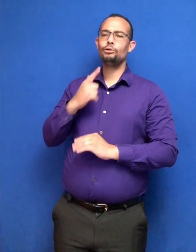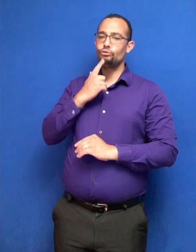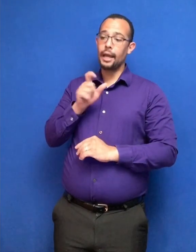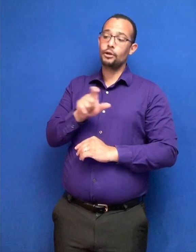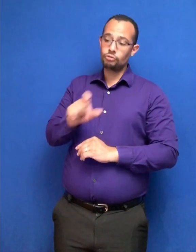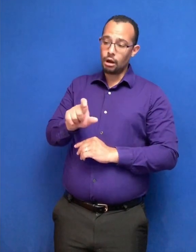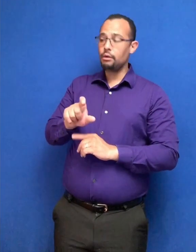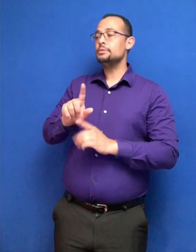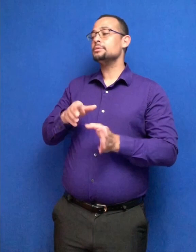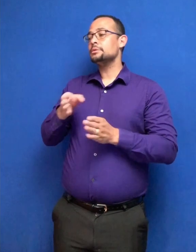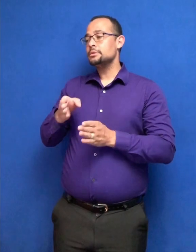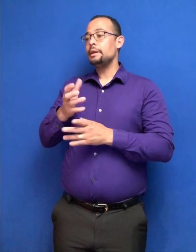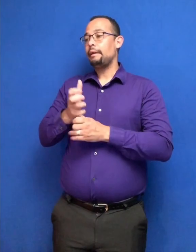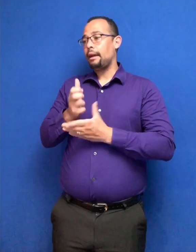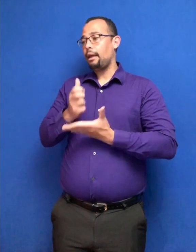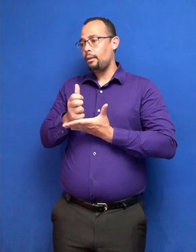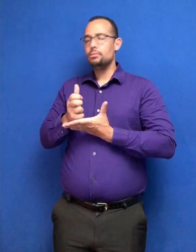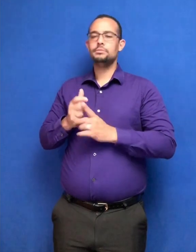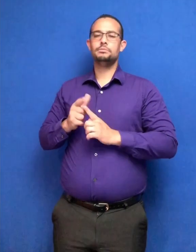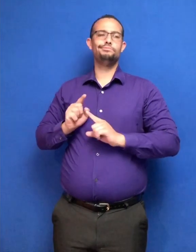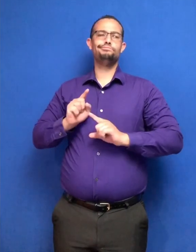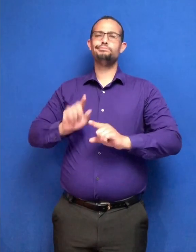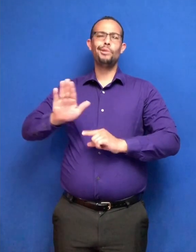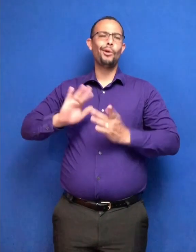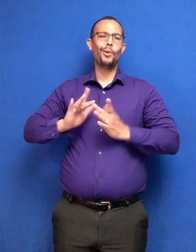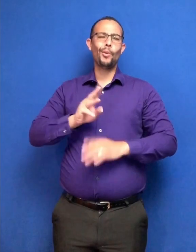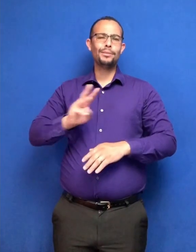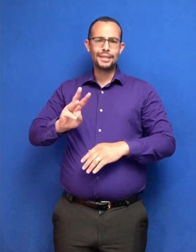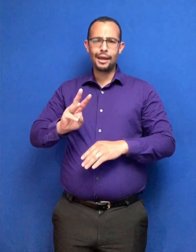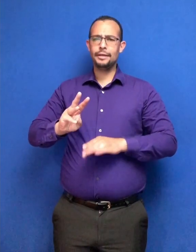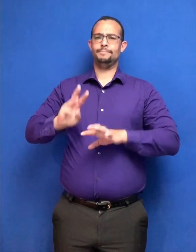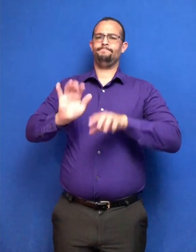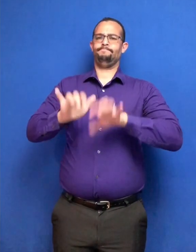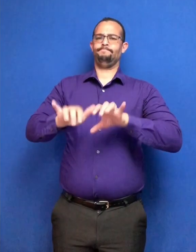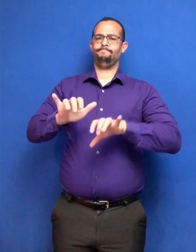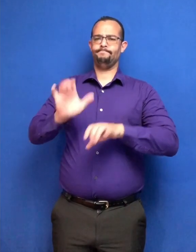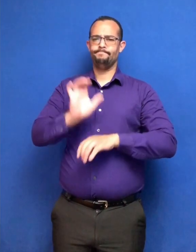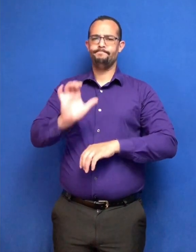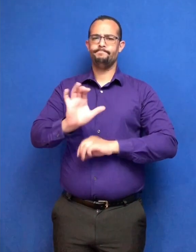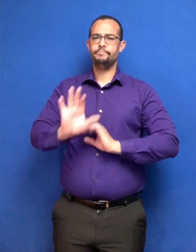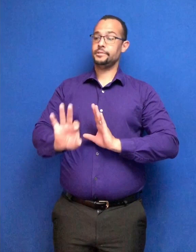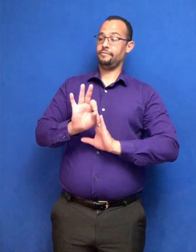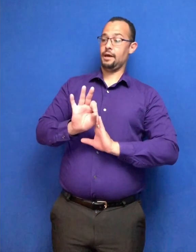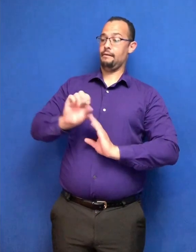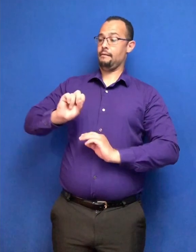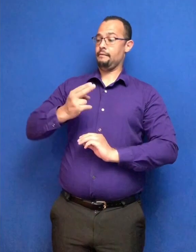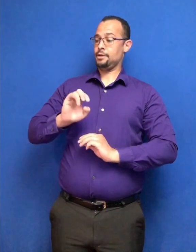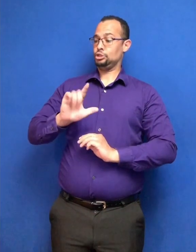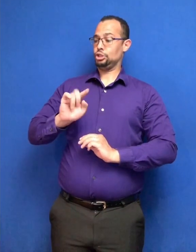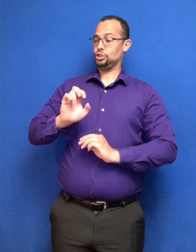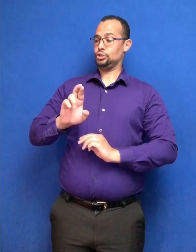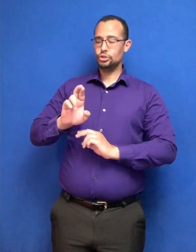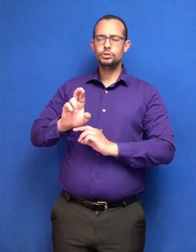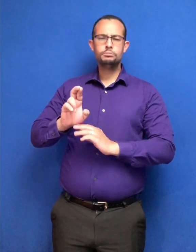Red Cross's website, you can type in find shelter, and